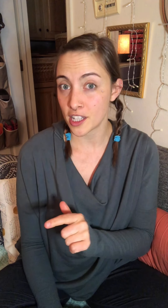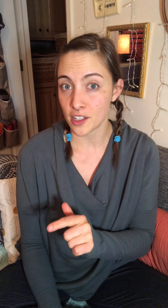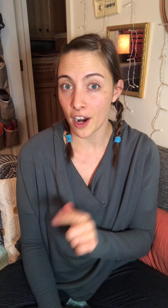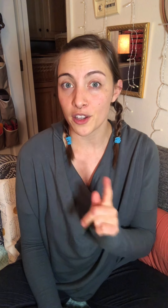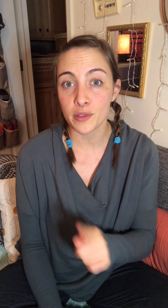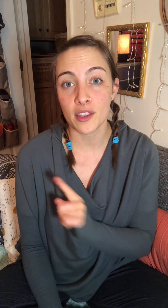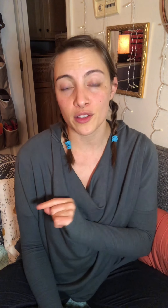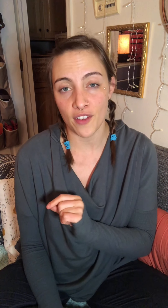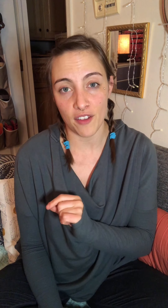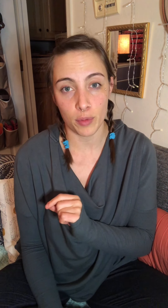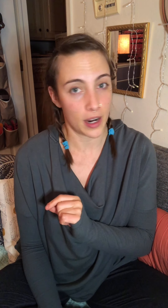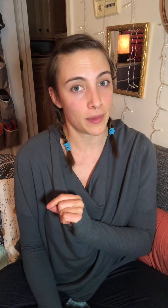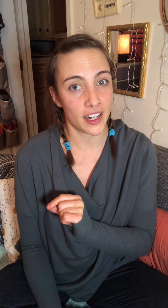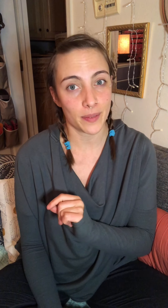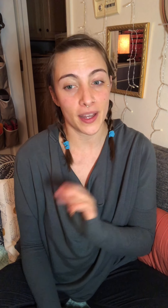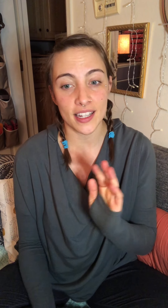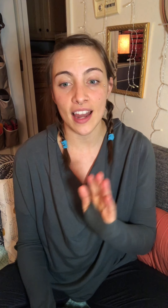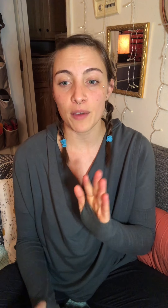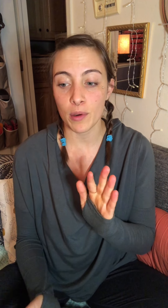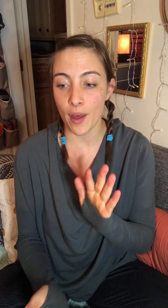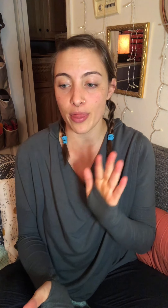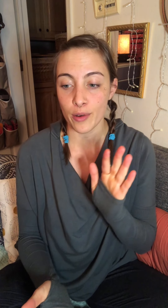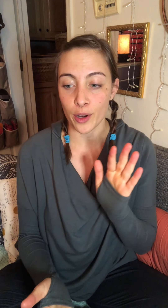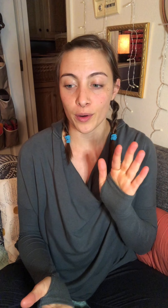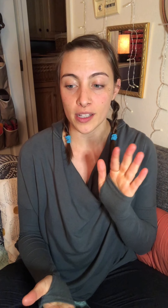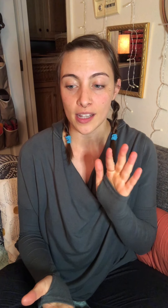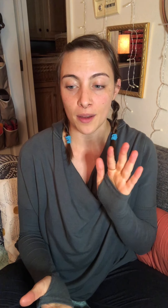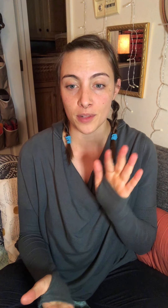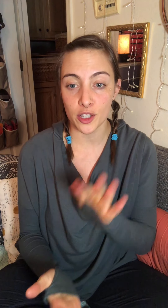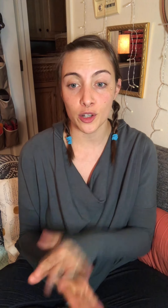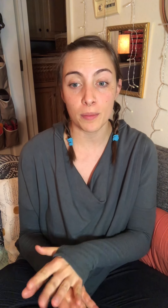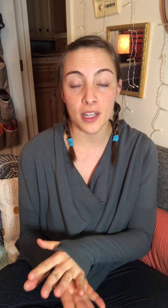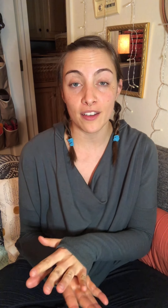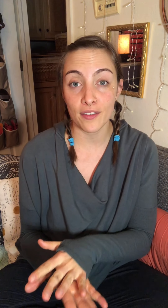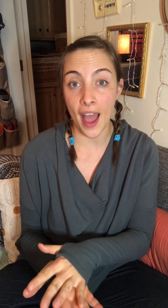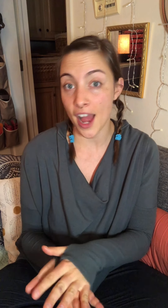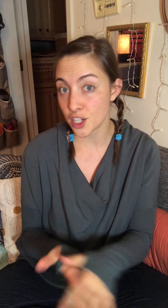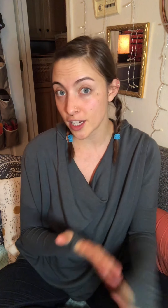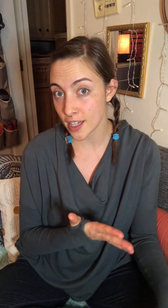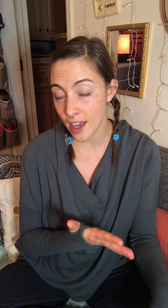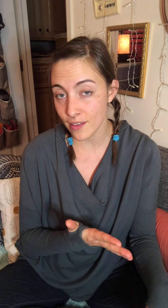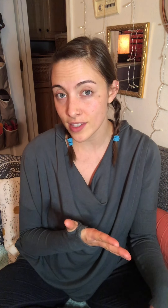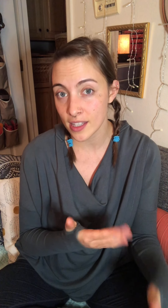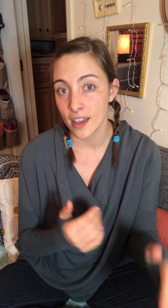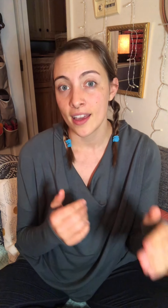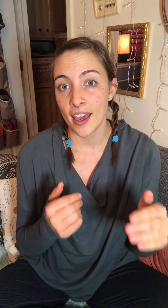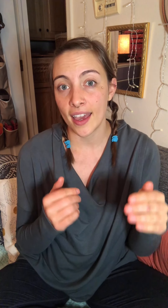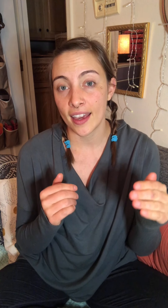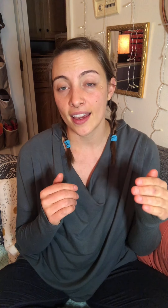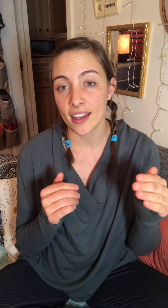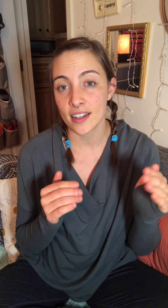are using those 5 parameters. But tonight we went through some descriptive adjectives and